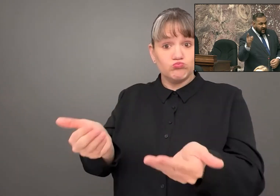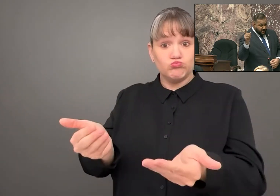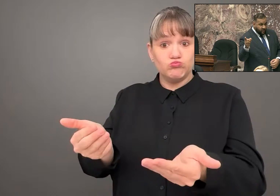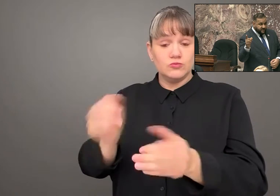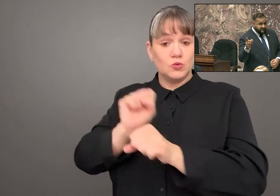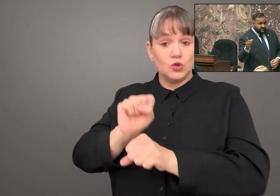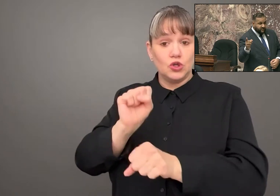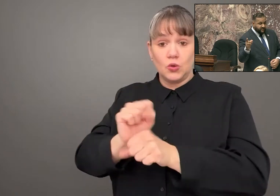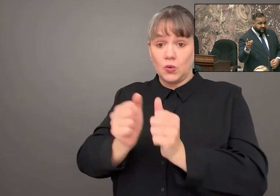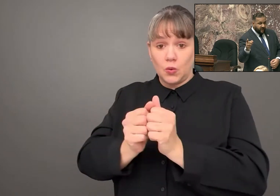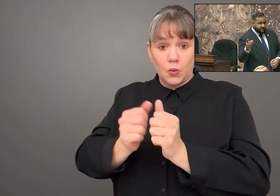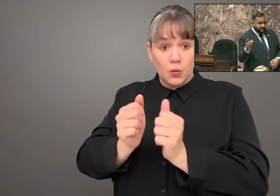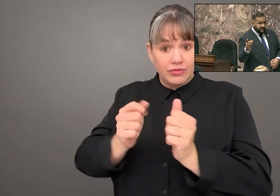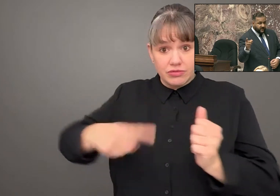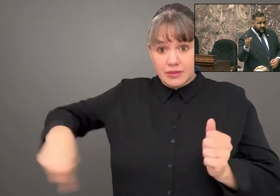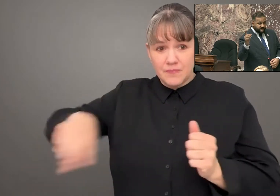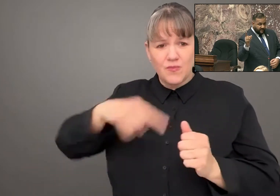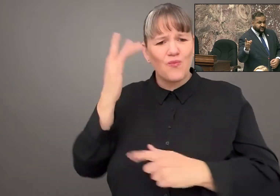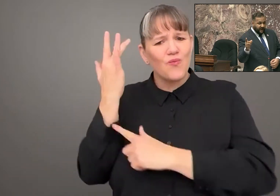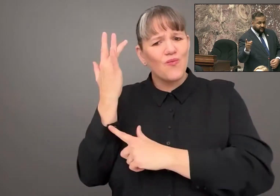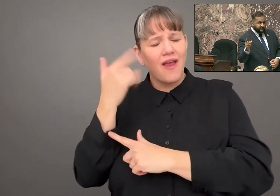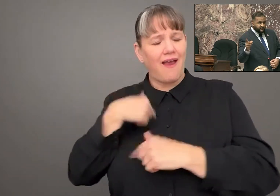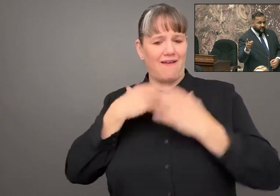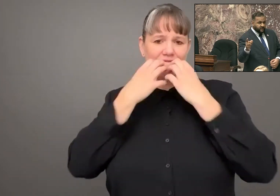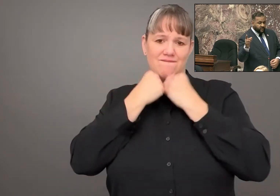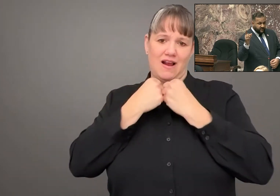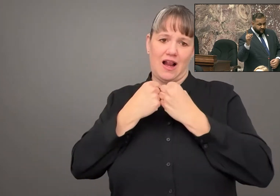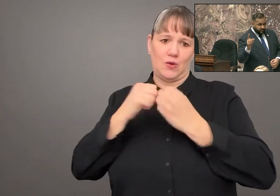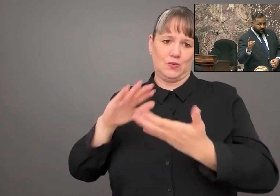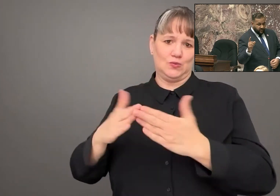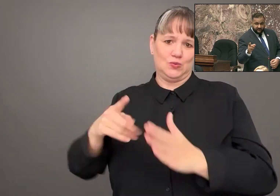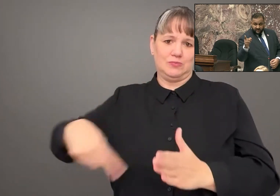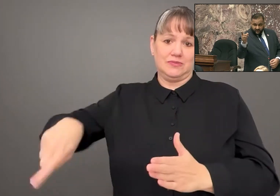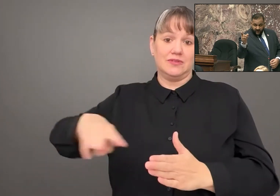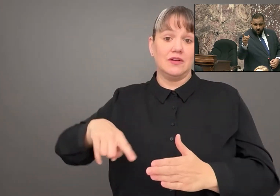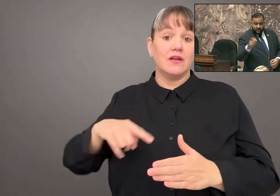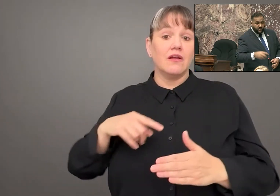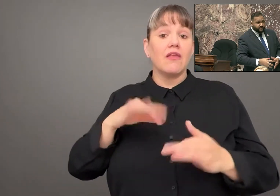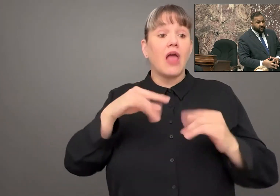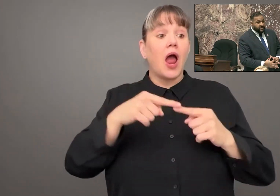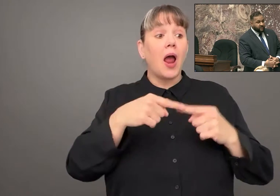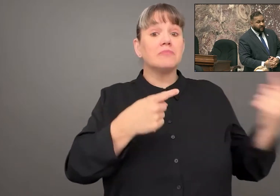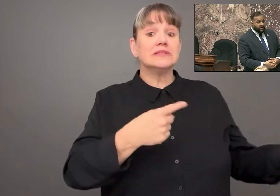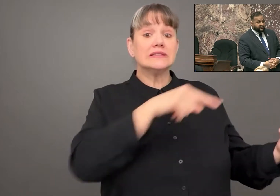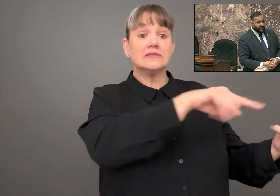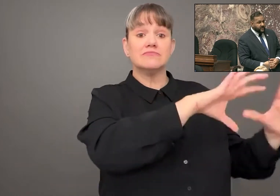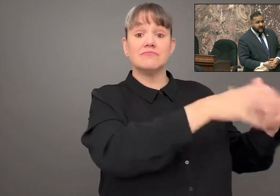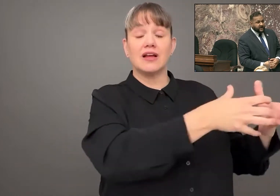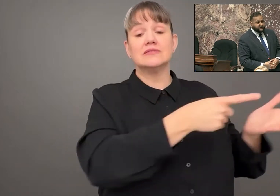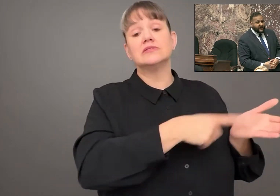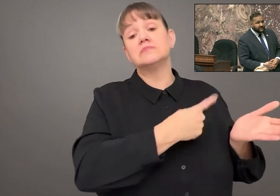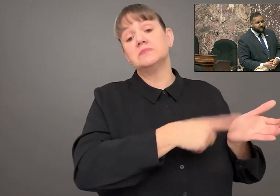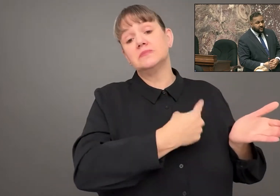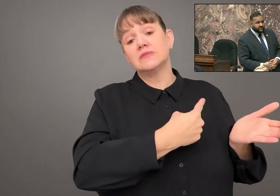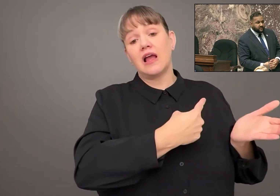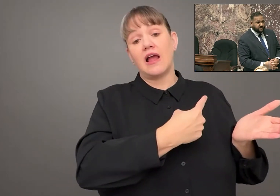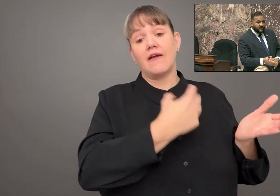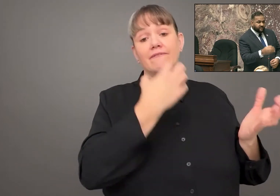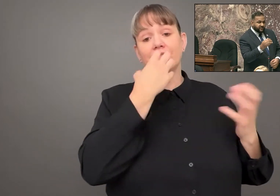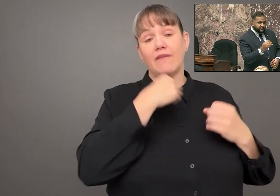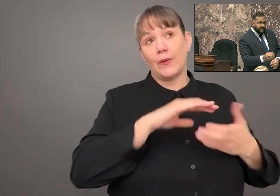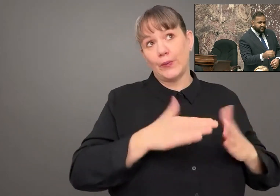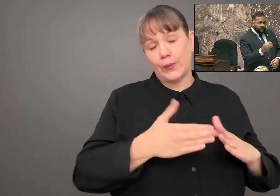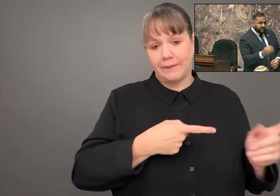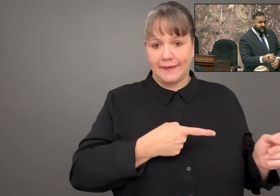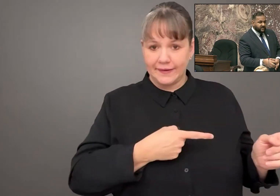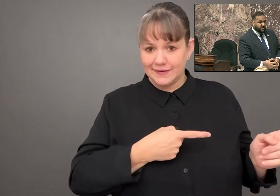to me. I know it does to the members opposite sometimes when it's relevant, but I hope it works for the member across the way, and I'd gladly meet with him to talk